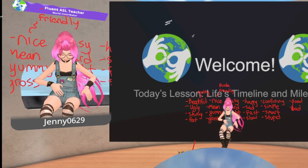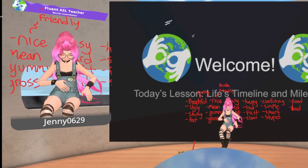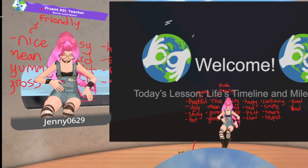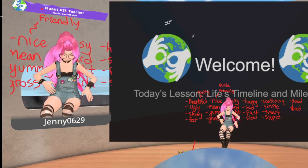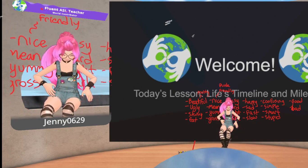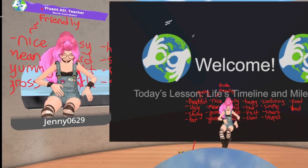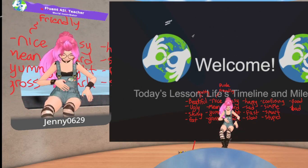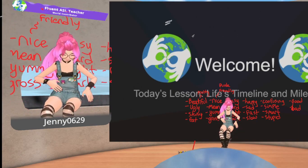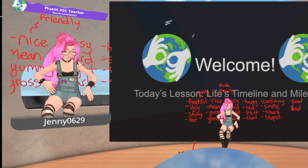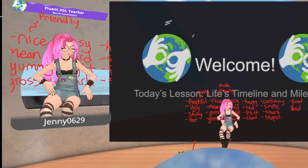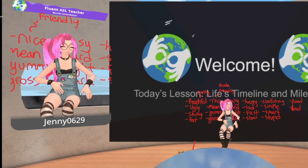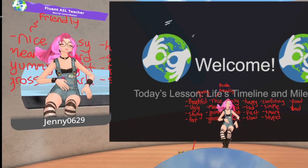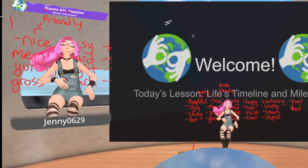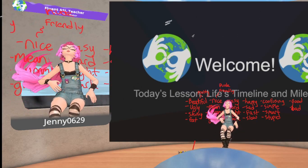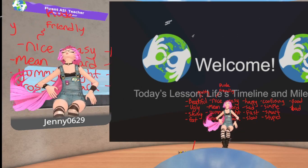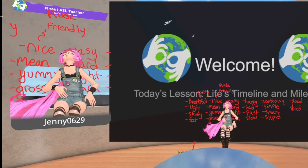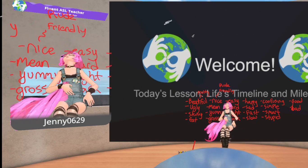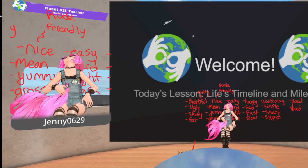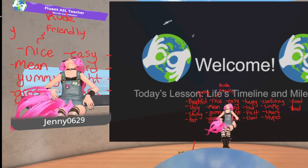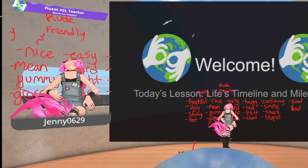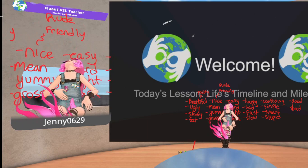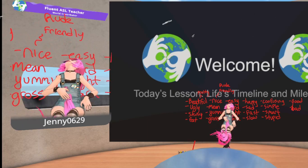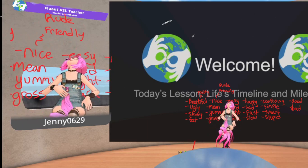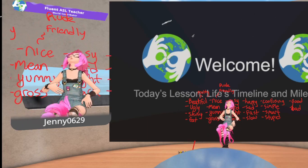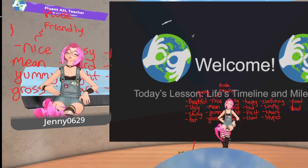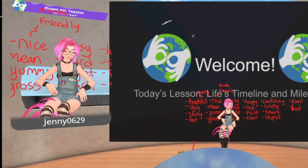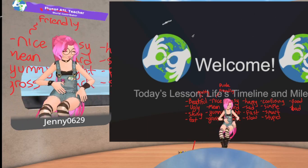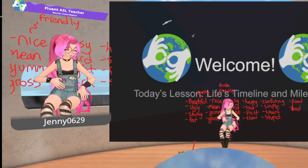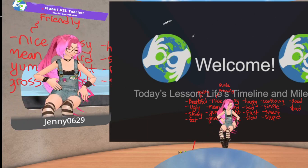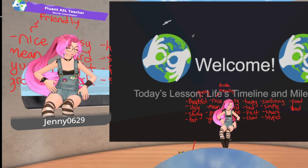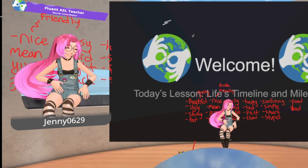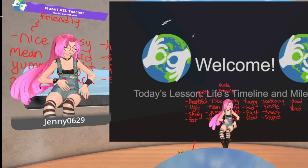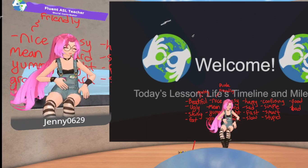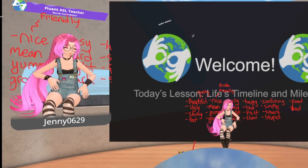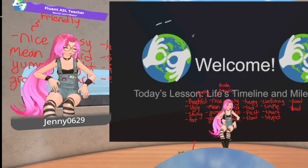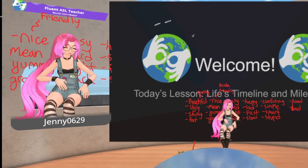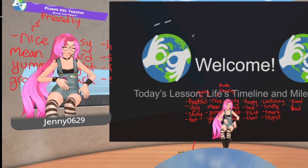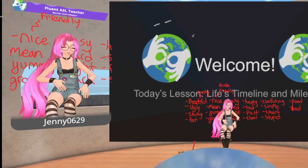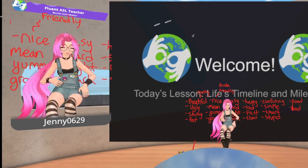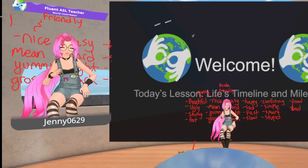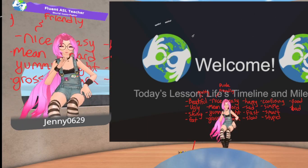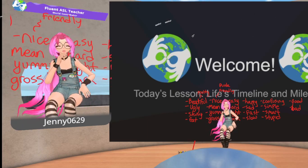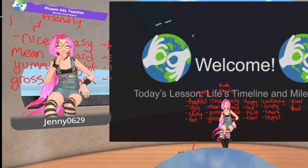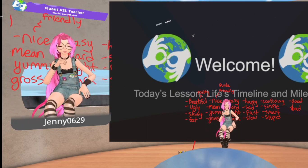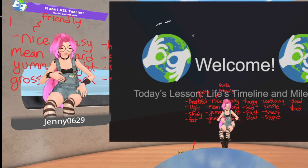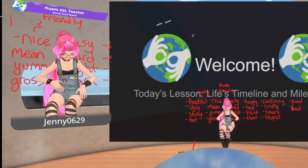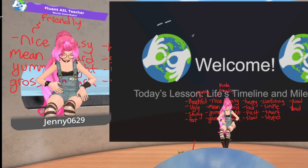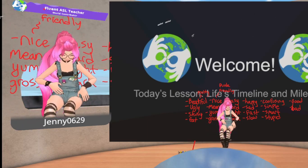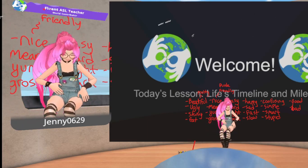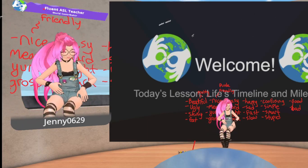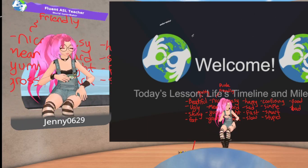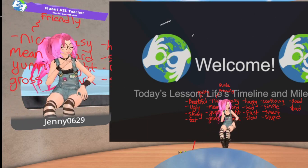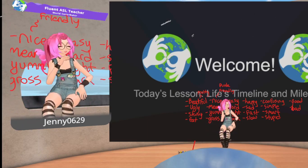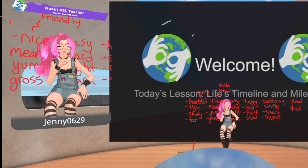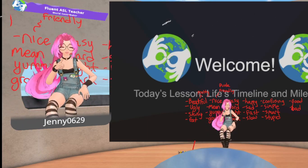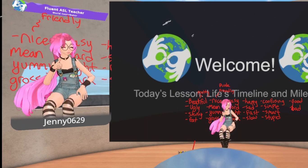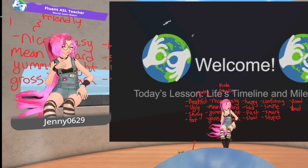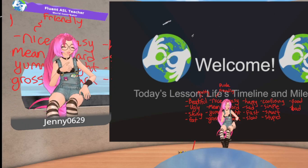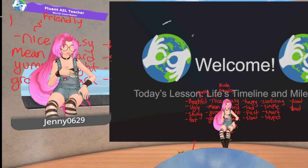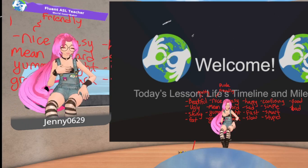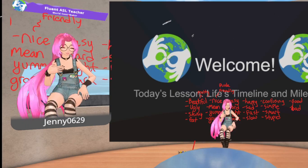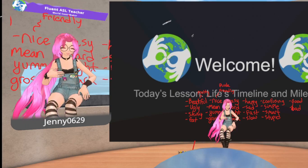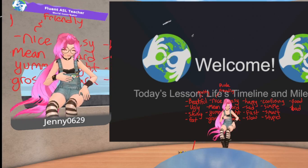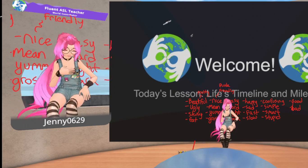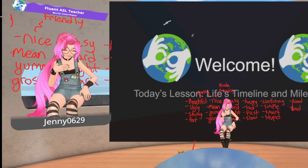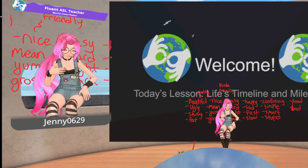sometimes as an adult, I still do this. Like, oh, that food was so good. That food was so good. But it has to be on your tummy. It's